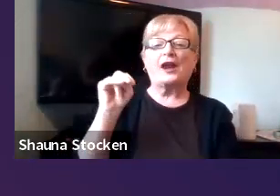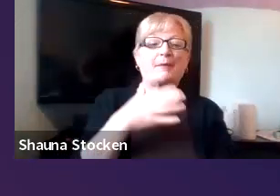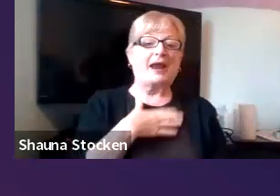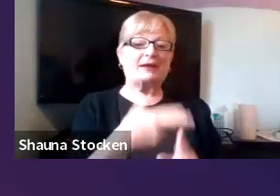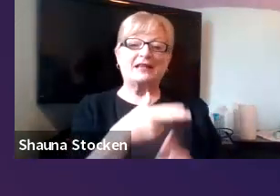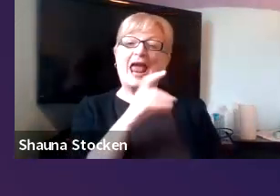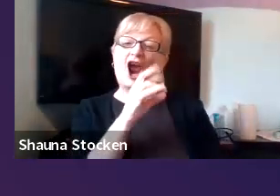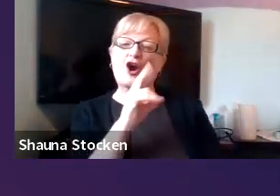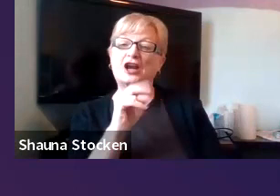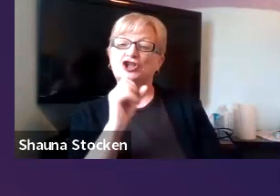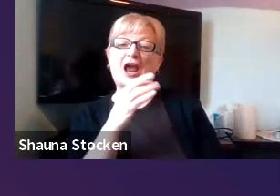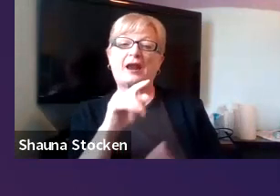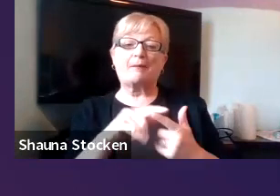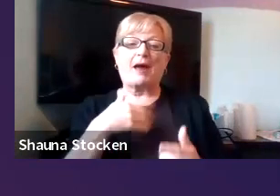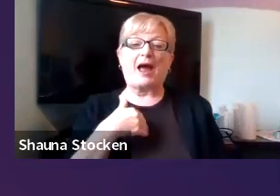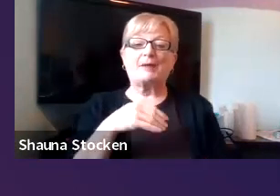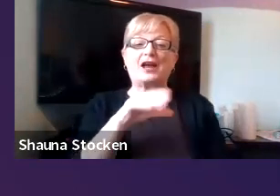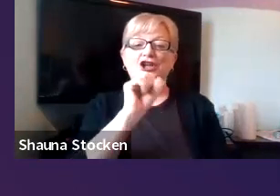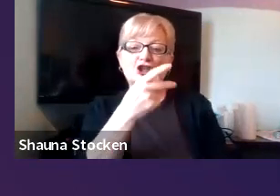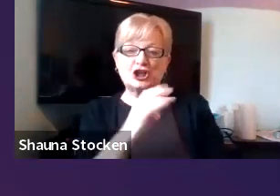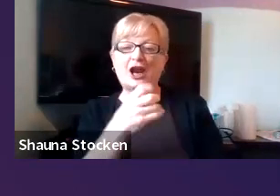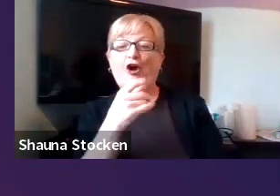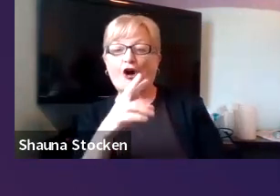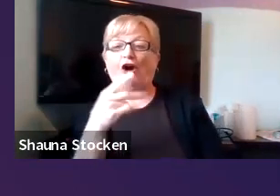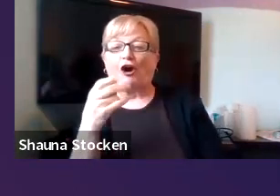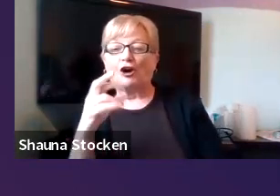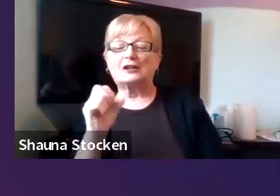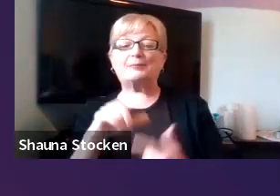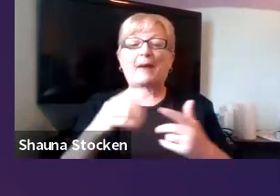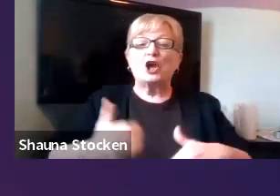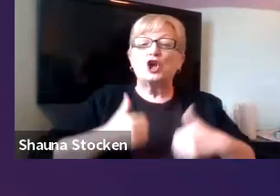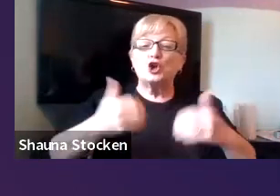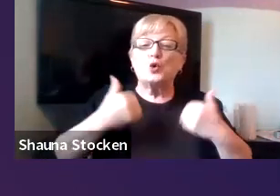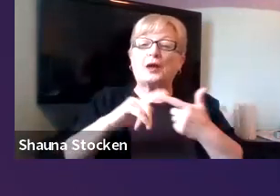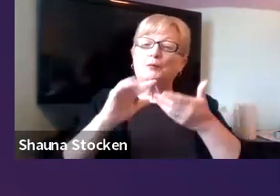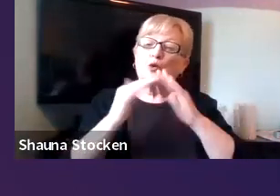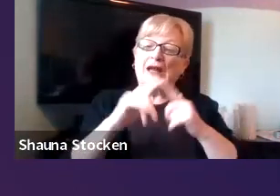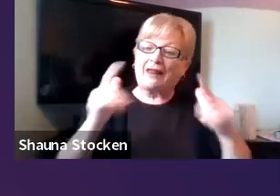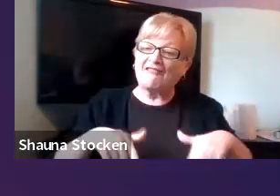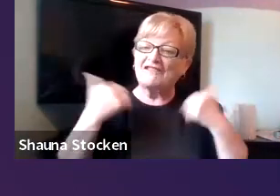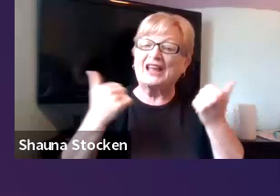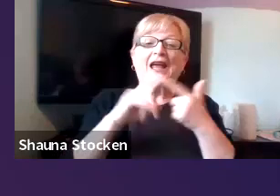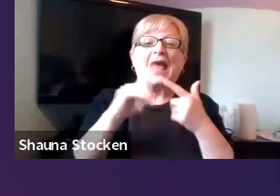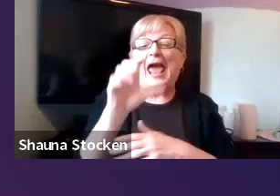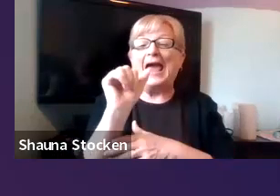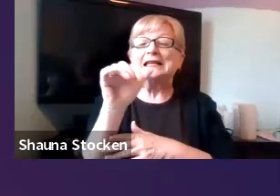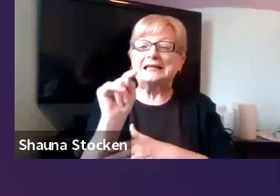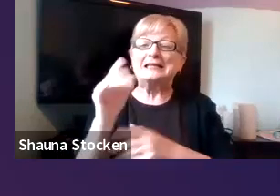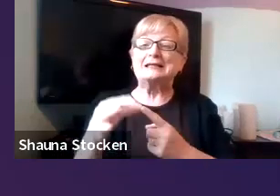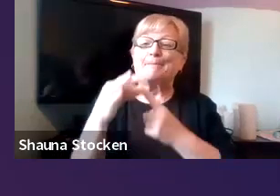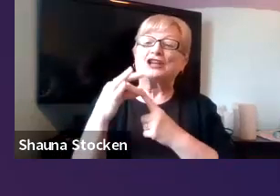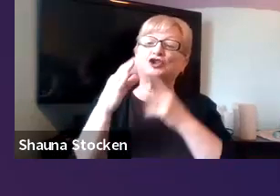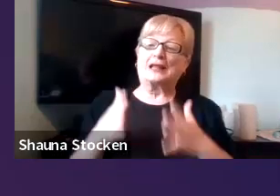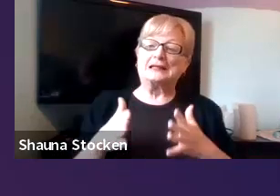My pronouns are she, her, hers. I am the youth and community living AT specialist